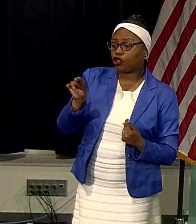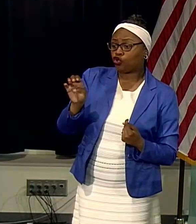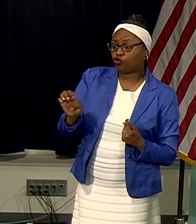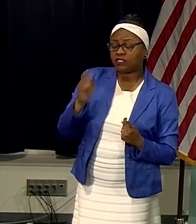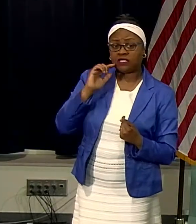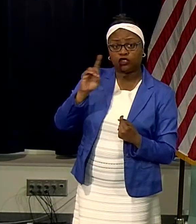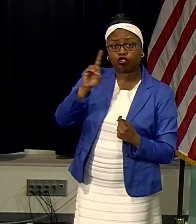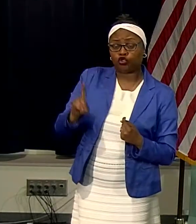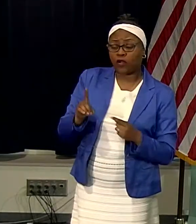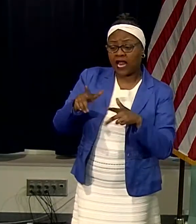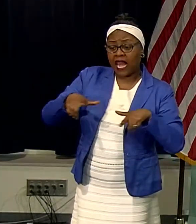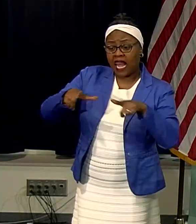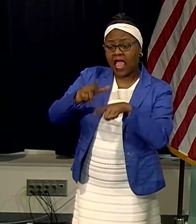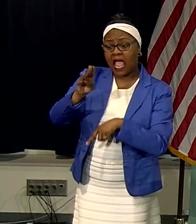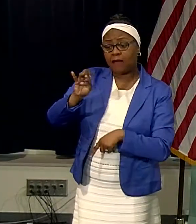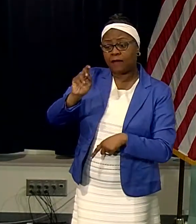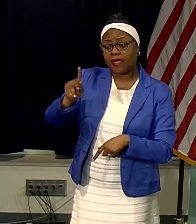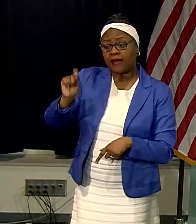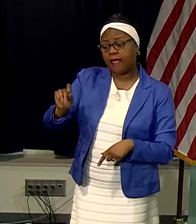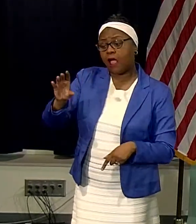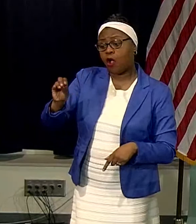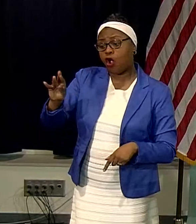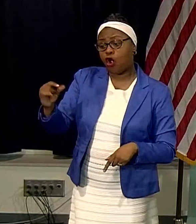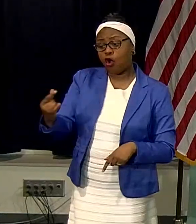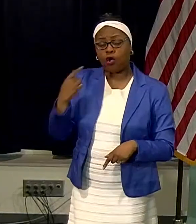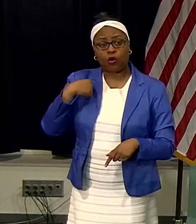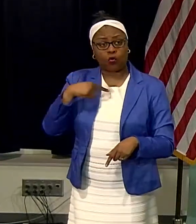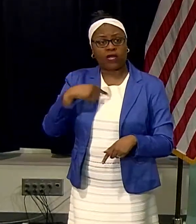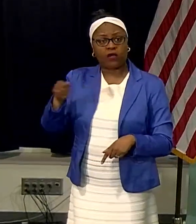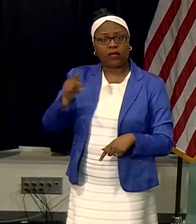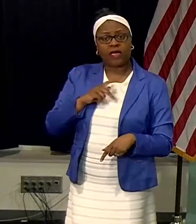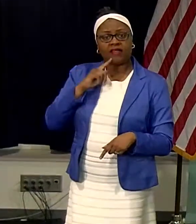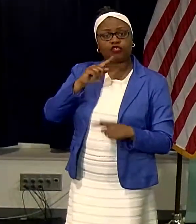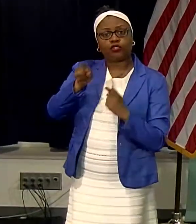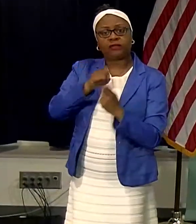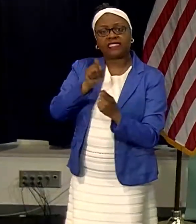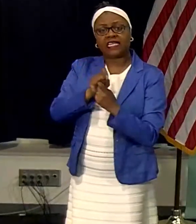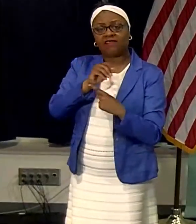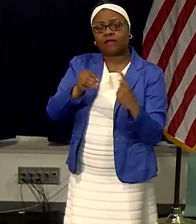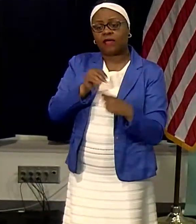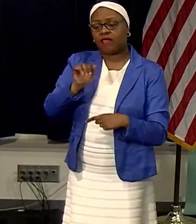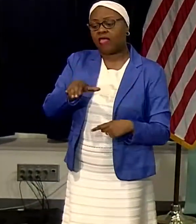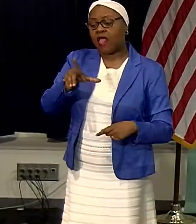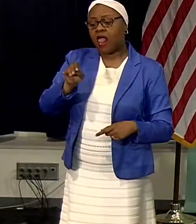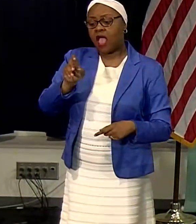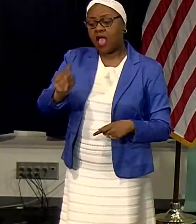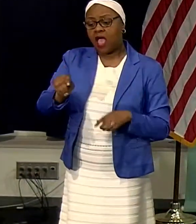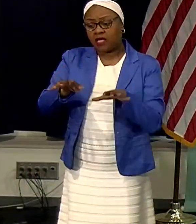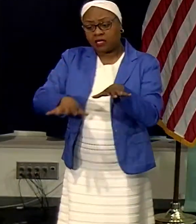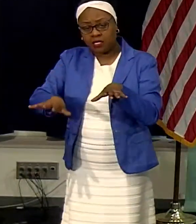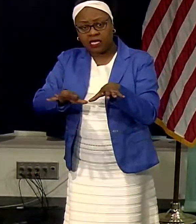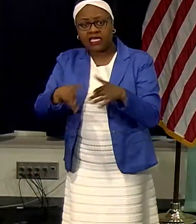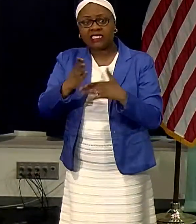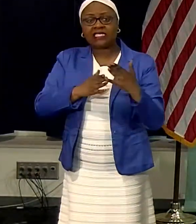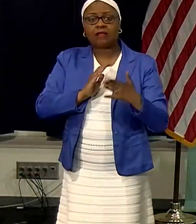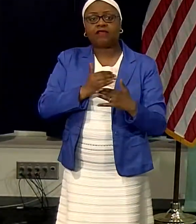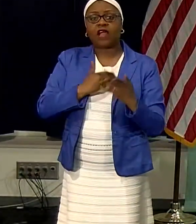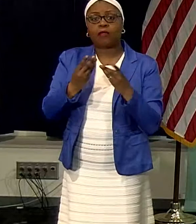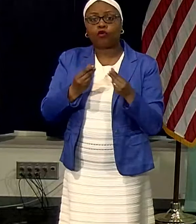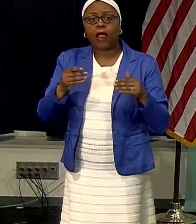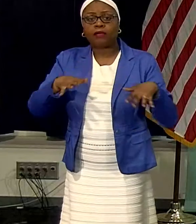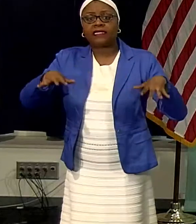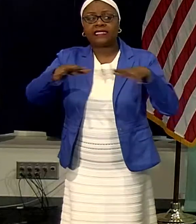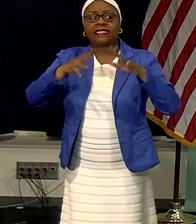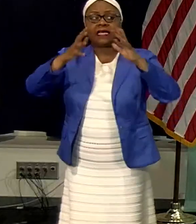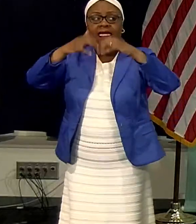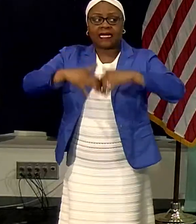landreuse@detroitlandbank.org, and we will get back to you specifically about that lot in question. Some of our properties are knocked down.